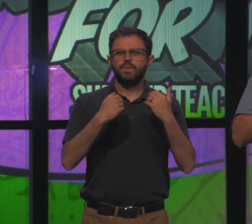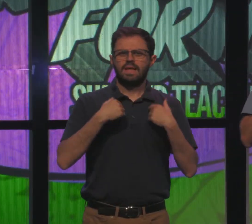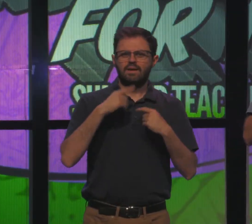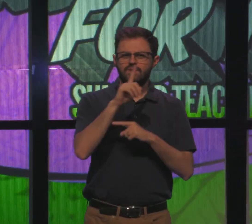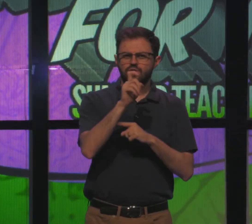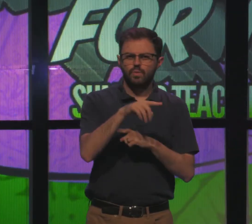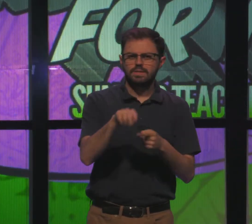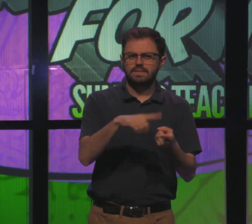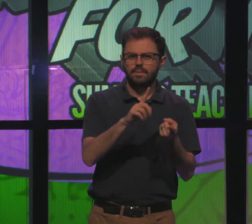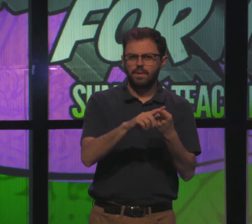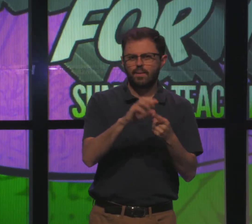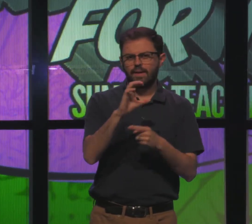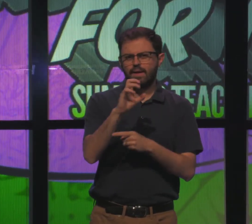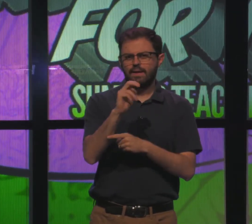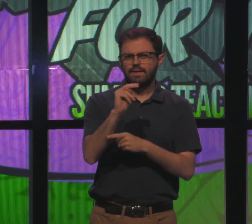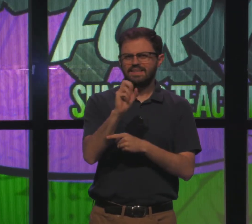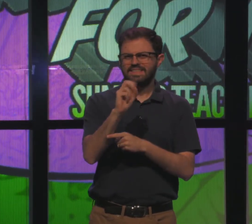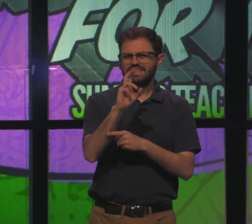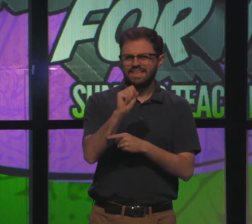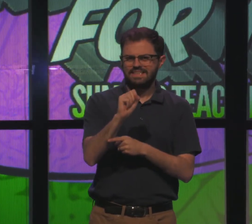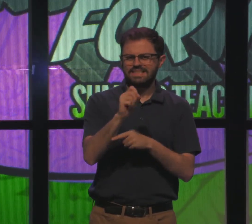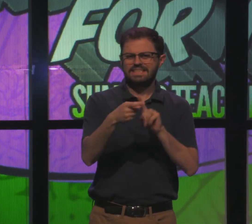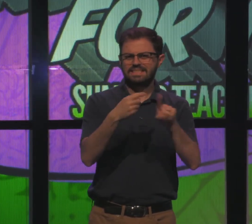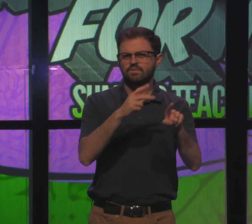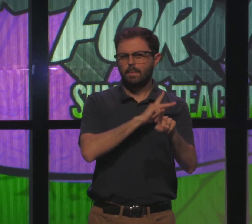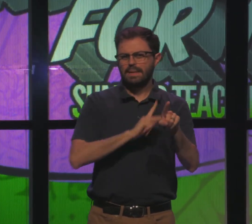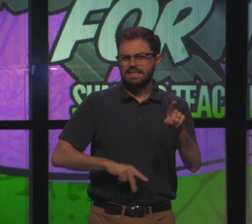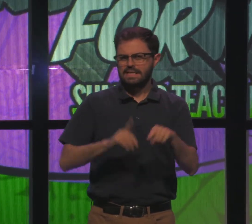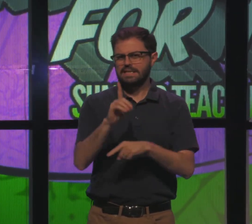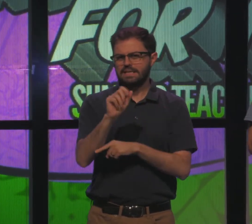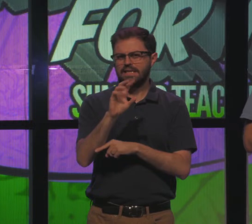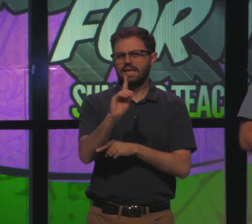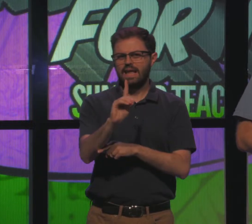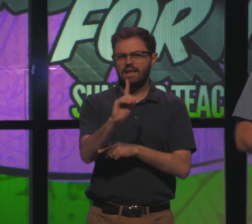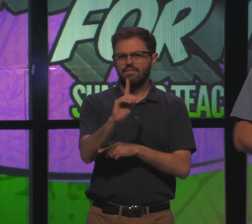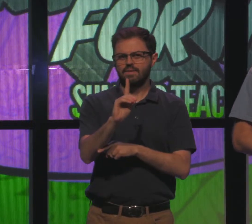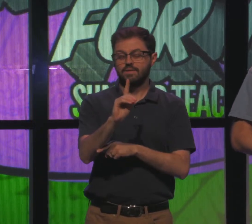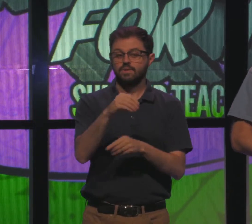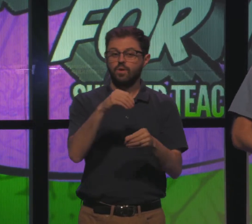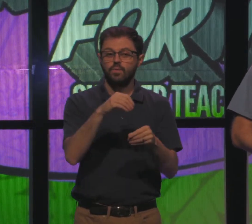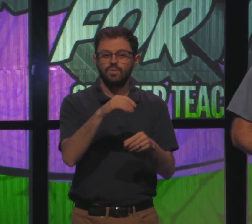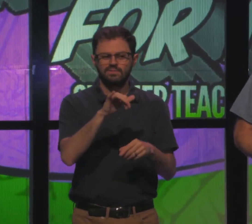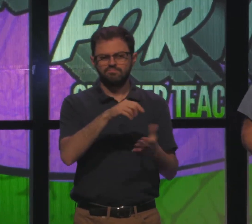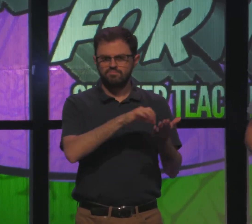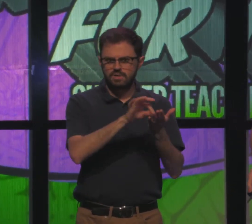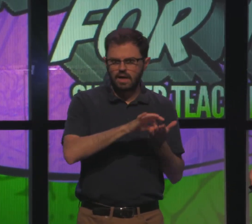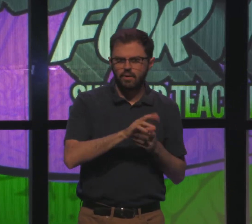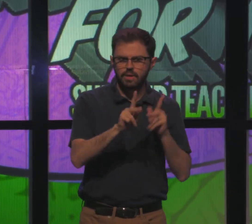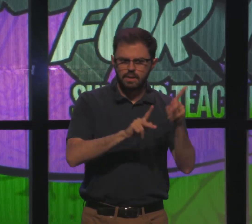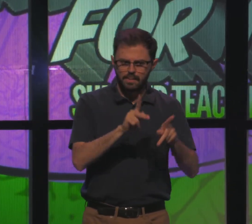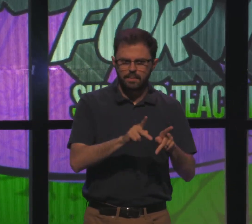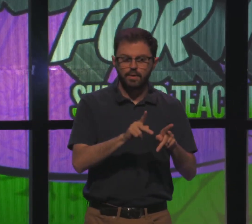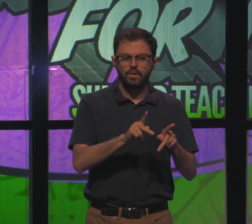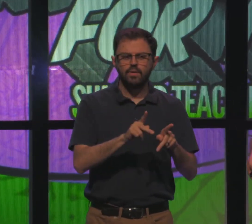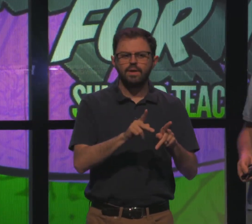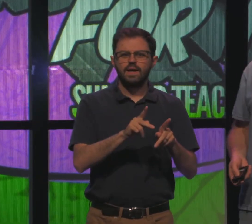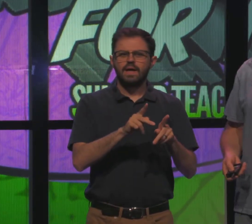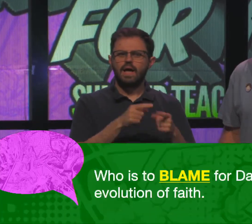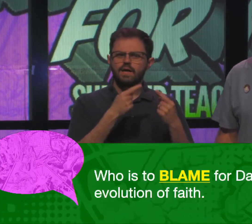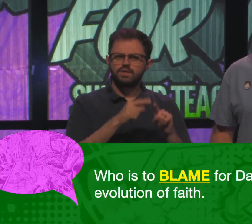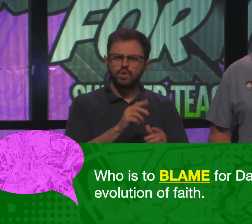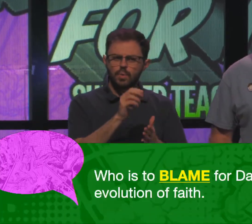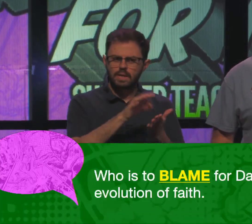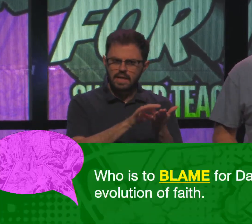that King David puts out there. And inside of this census, we find that this was a bad thing. And the question